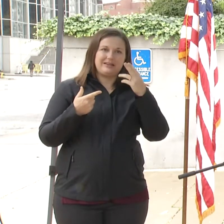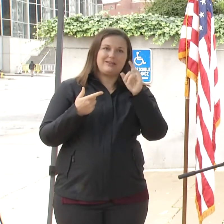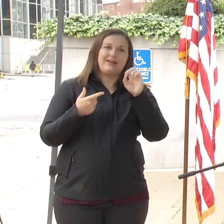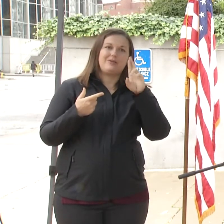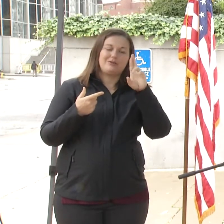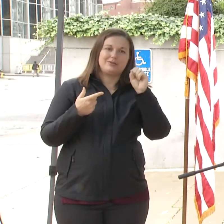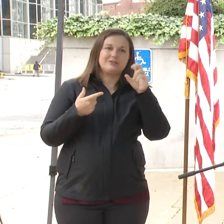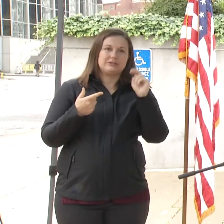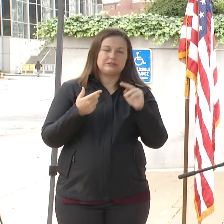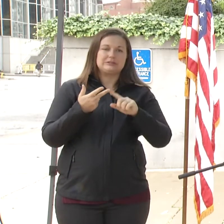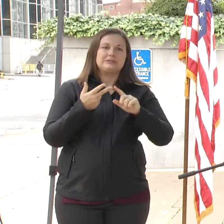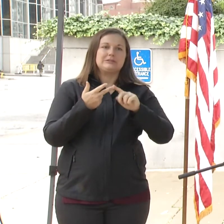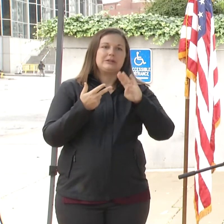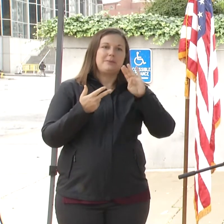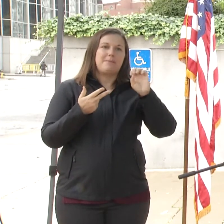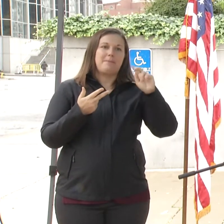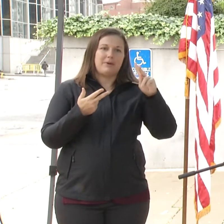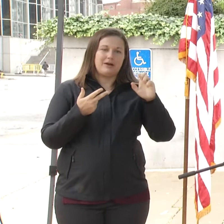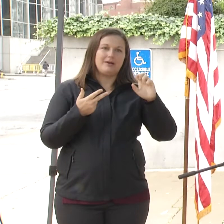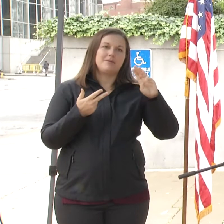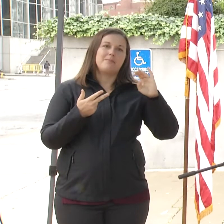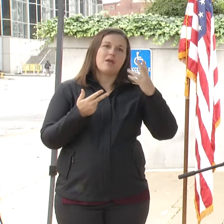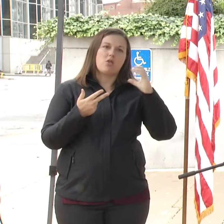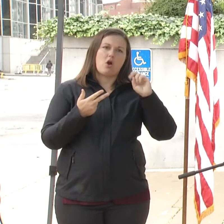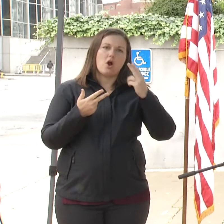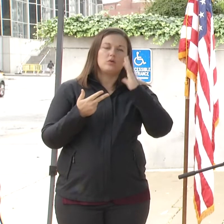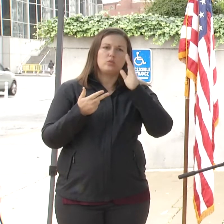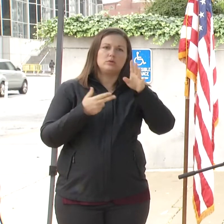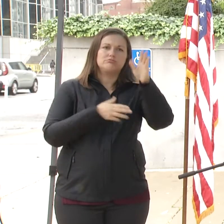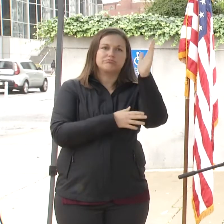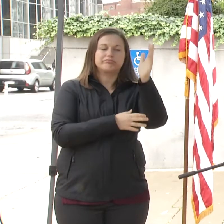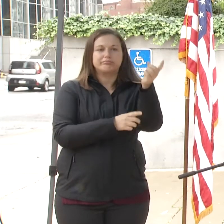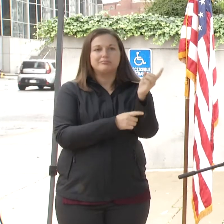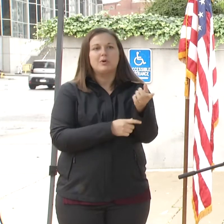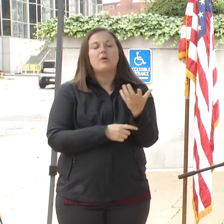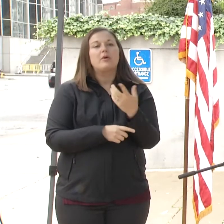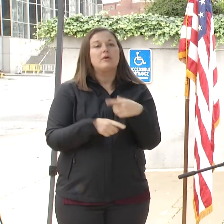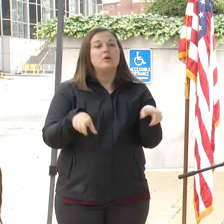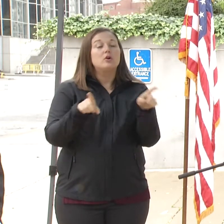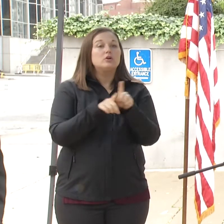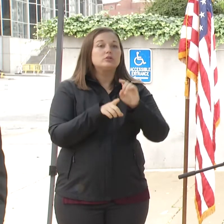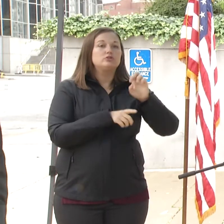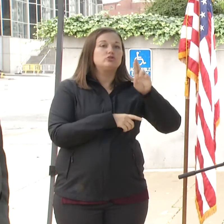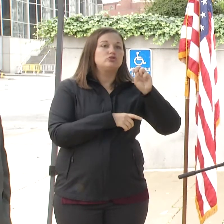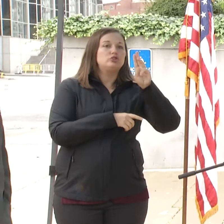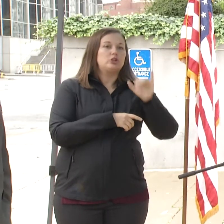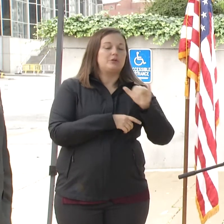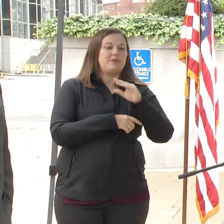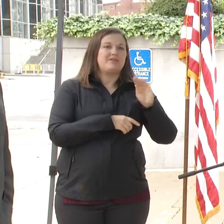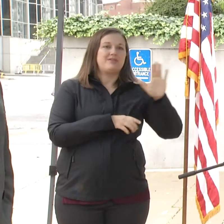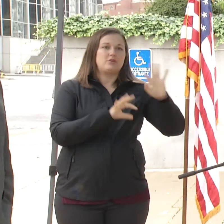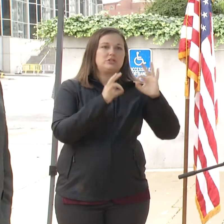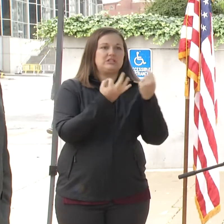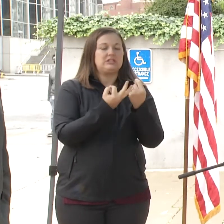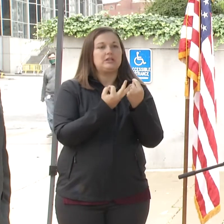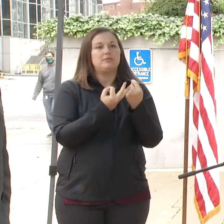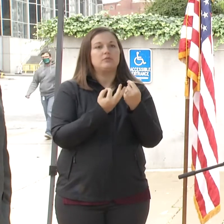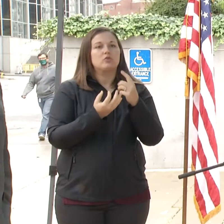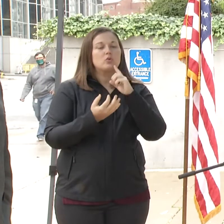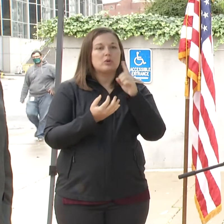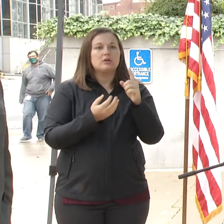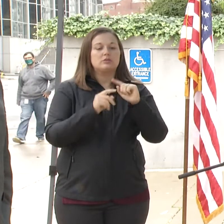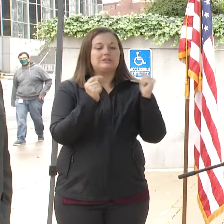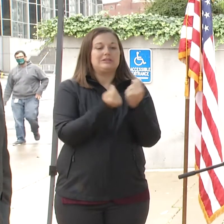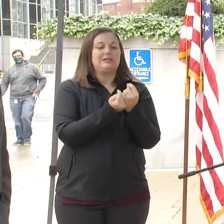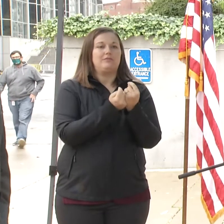moment. We'd like to thank the Pittsburgh Downtown Partnership, Jeremy Waldrop, Chris Watts, and their whole team for really bringing the community perspective